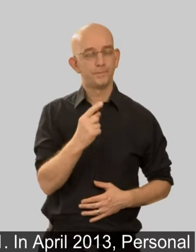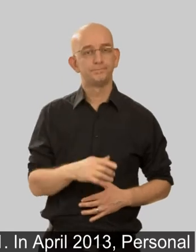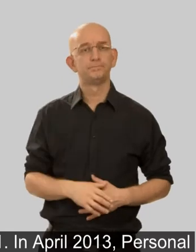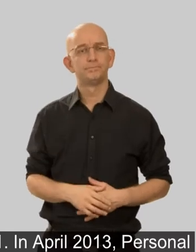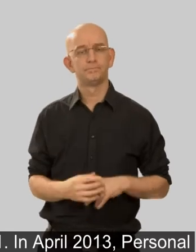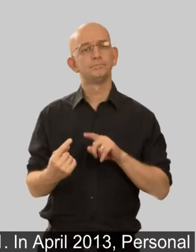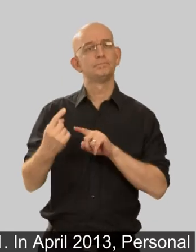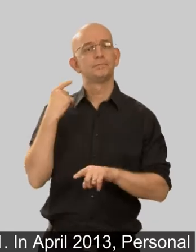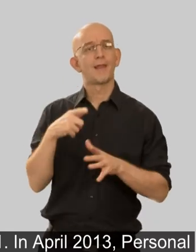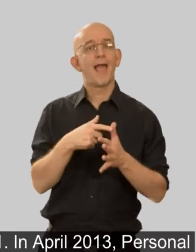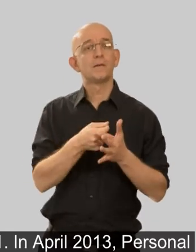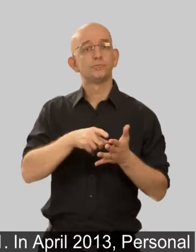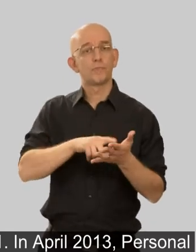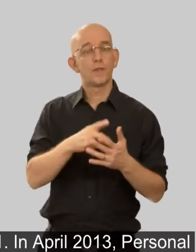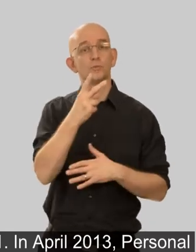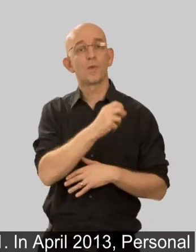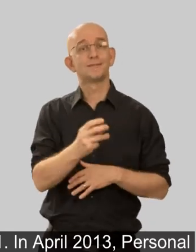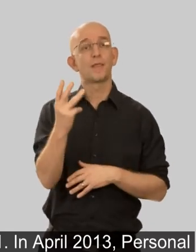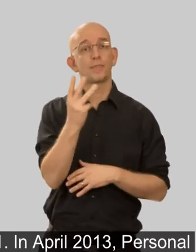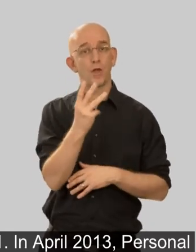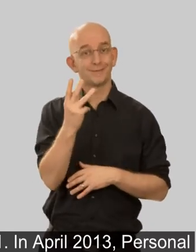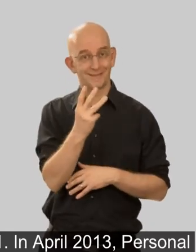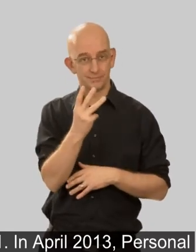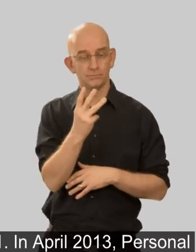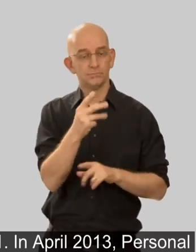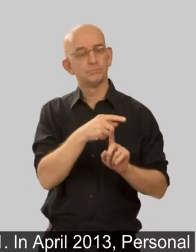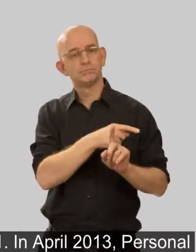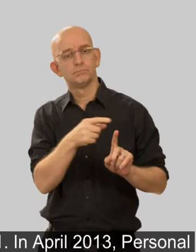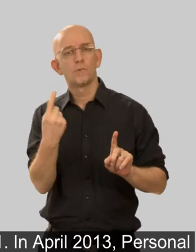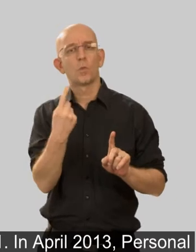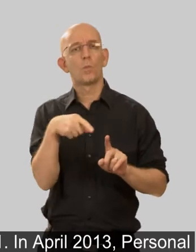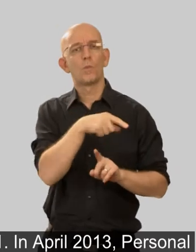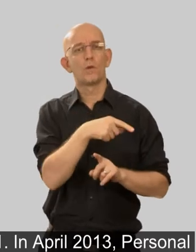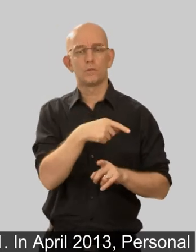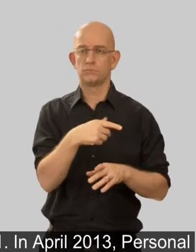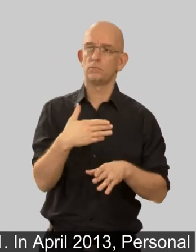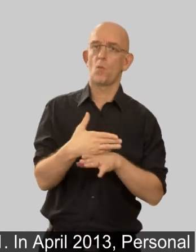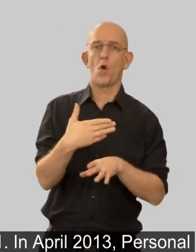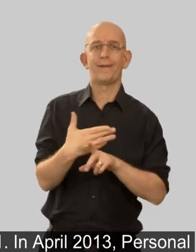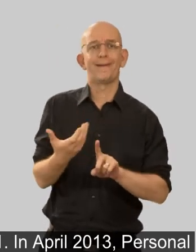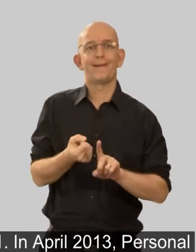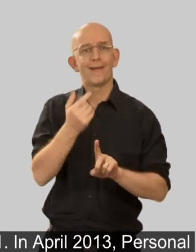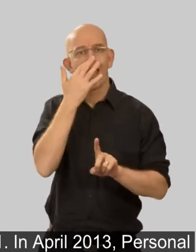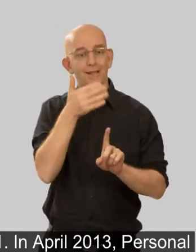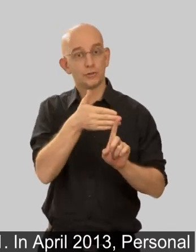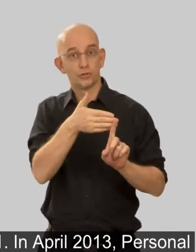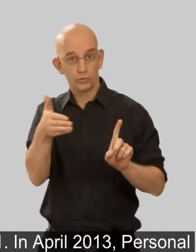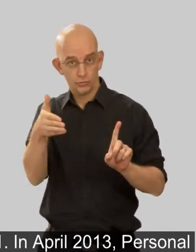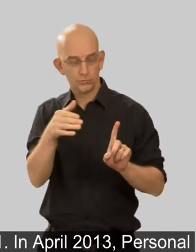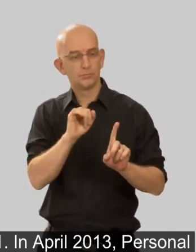Number 1. In April 2013, Personal Independence Payment, PIP,